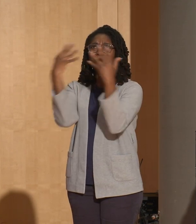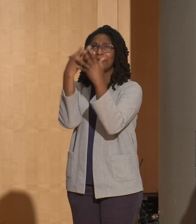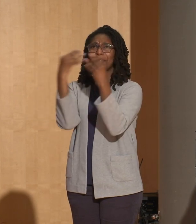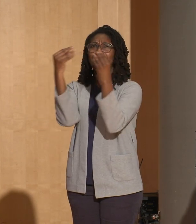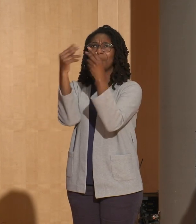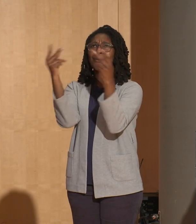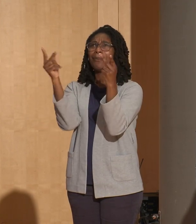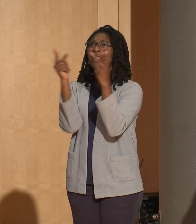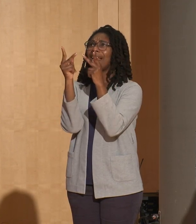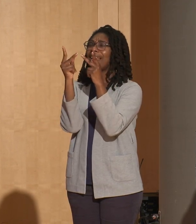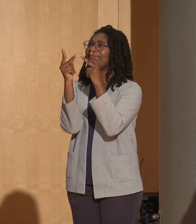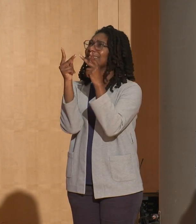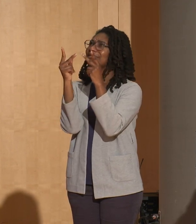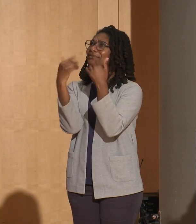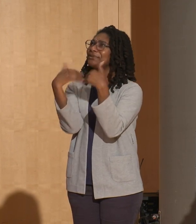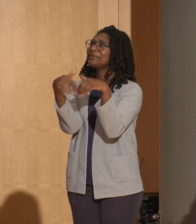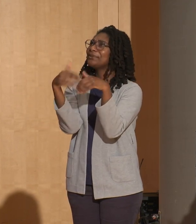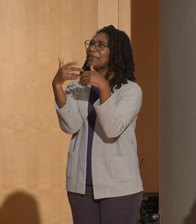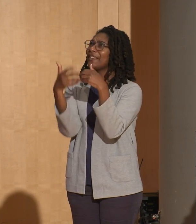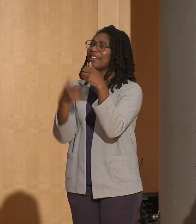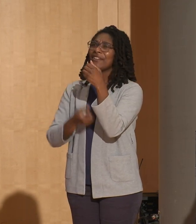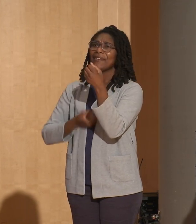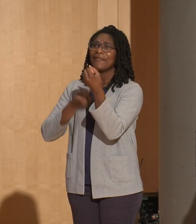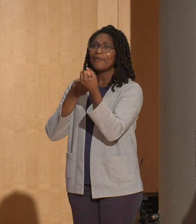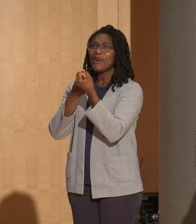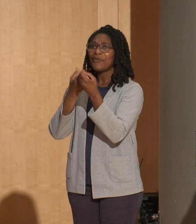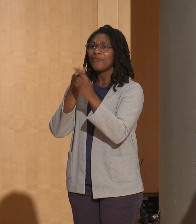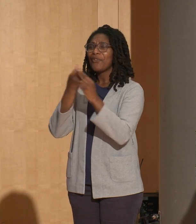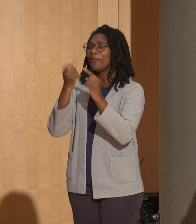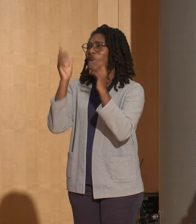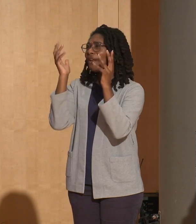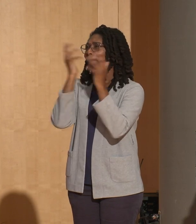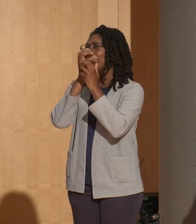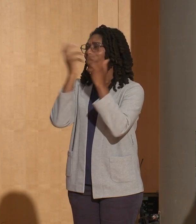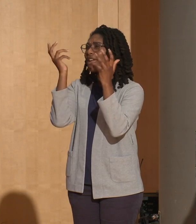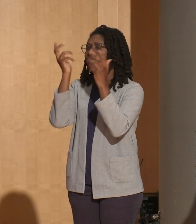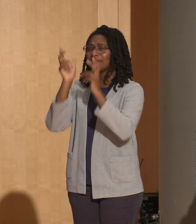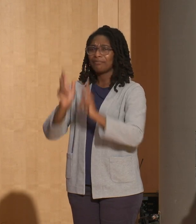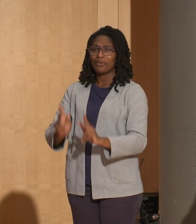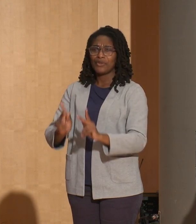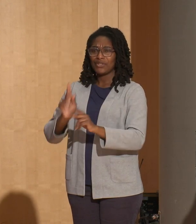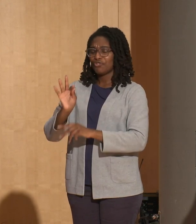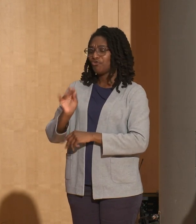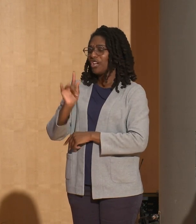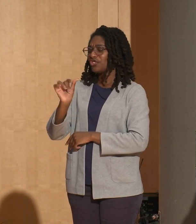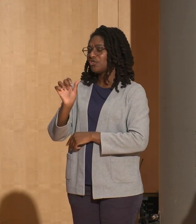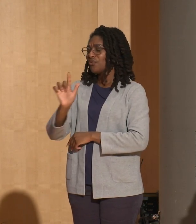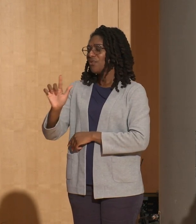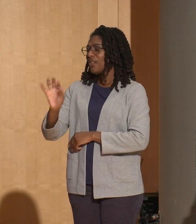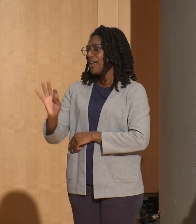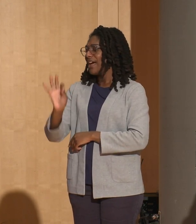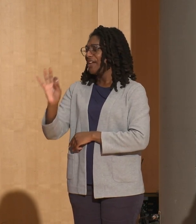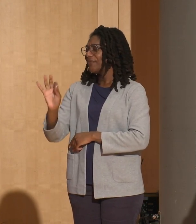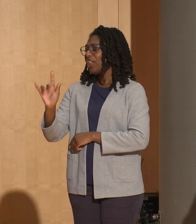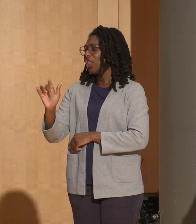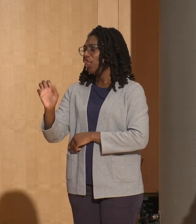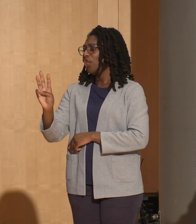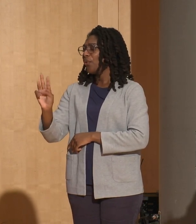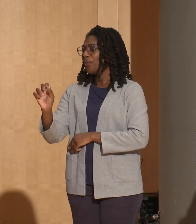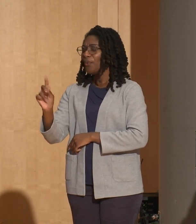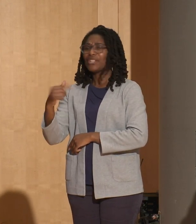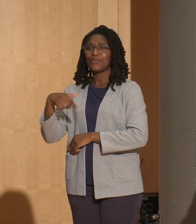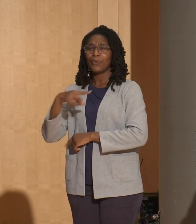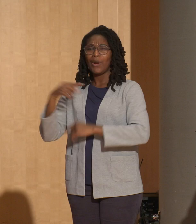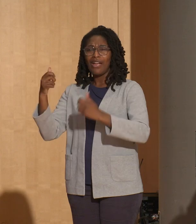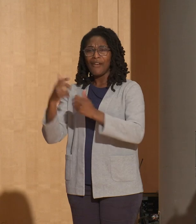museum founded by an amazing human, Reginald F. Lewis, and bring art and culture, history, civil rights,